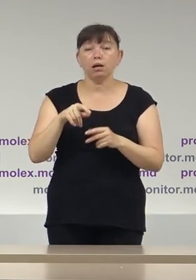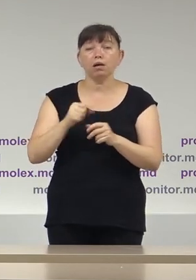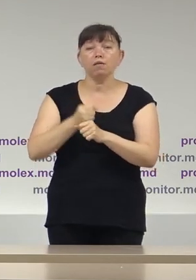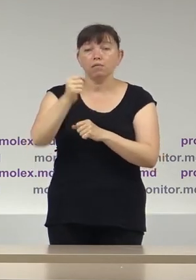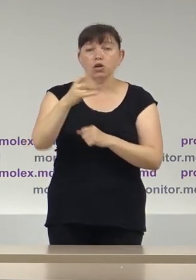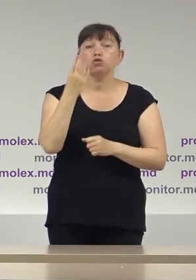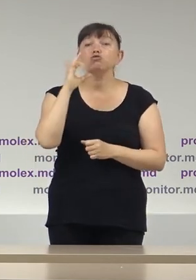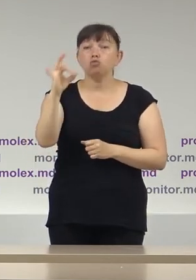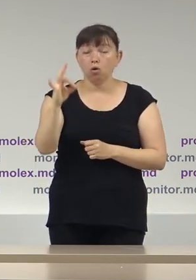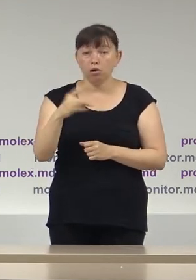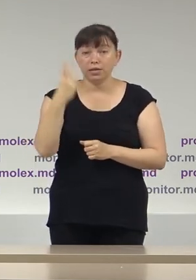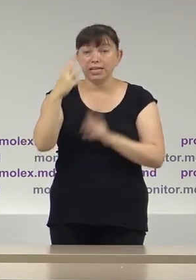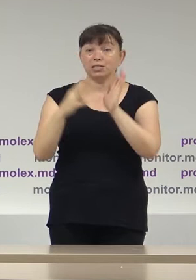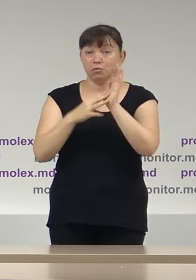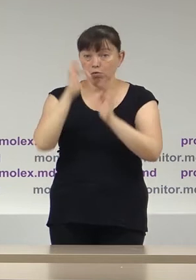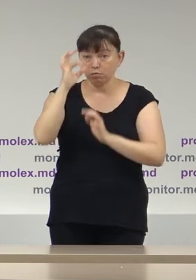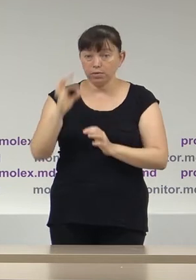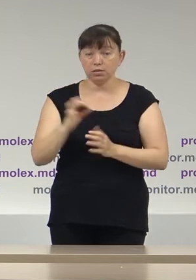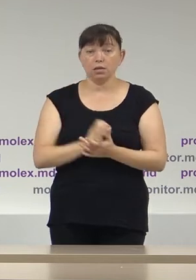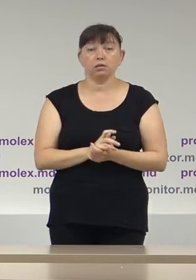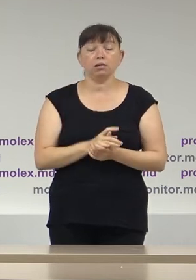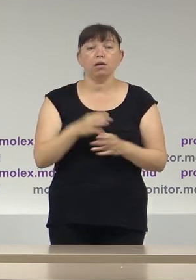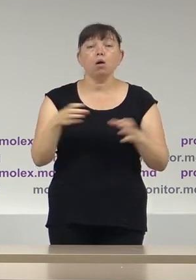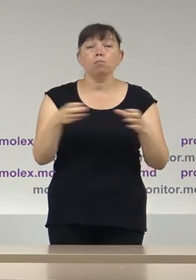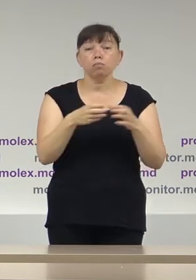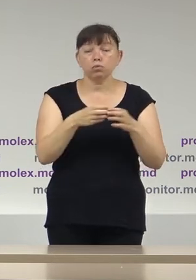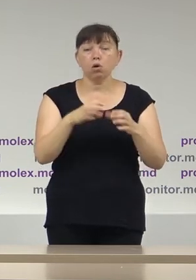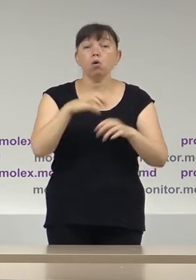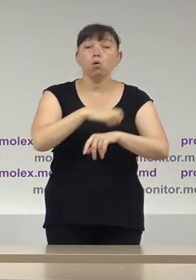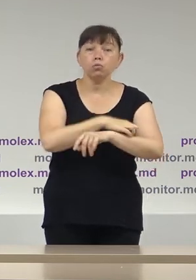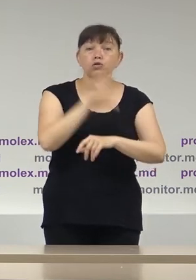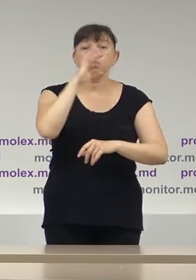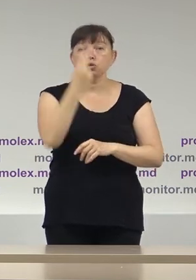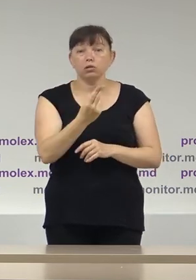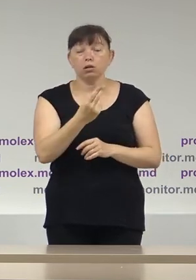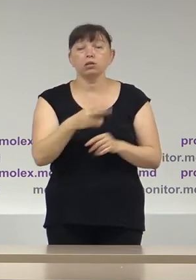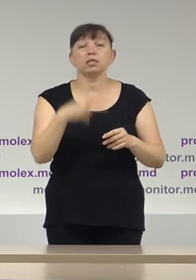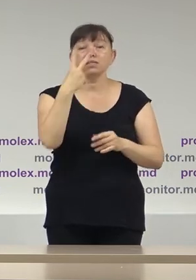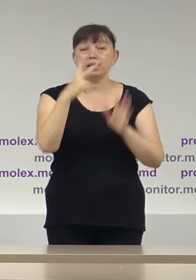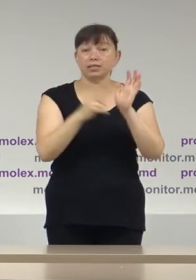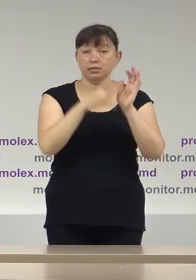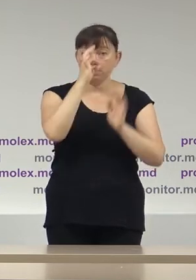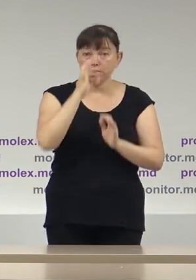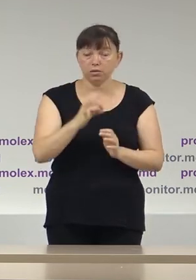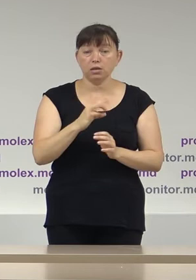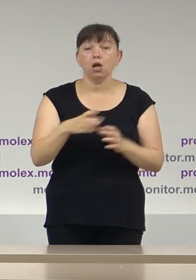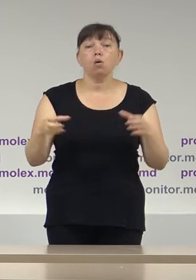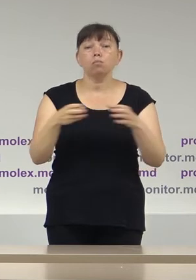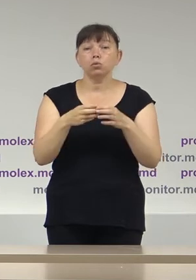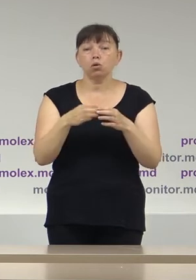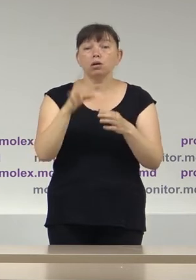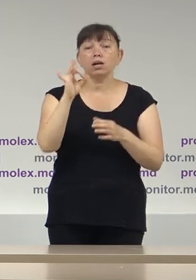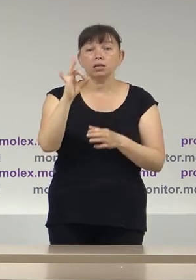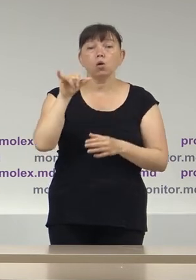Most of the observers, according to our findings, were accredited by Shore Party, 38%, electoral bloc of communists and